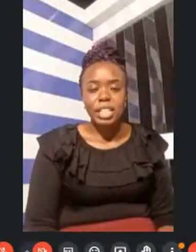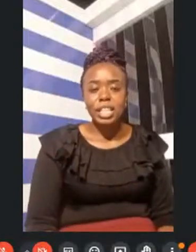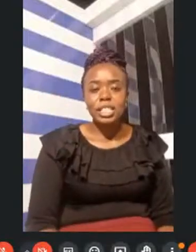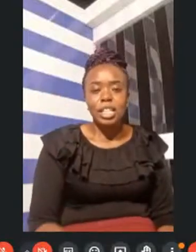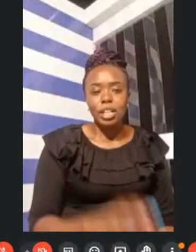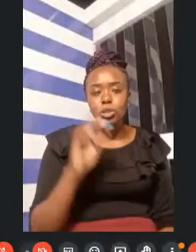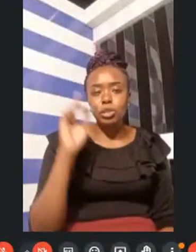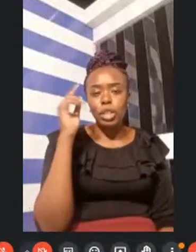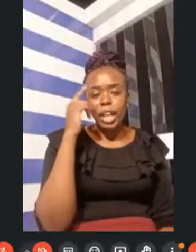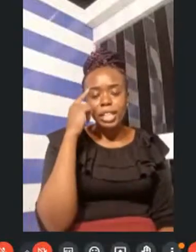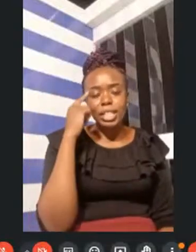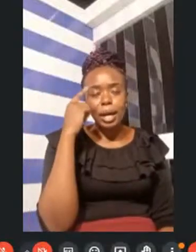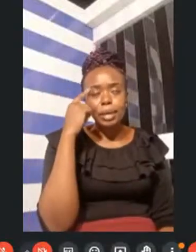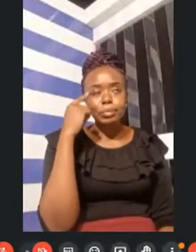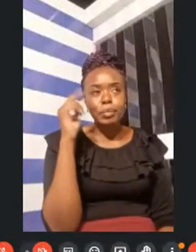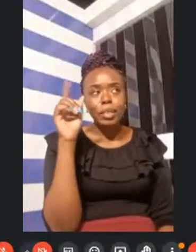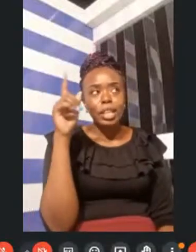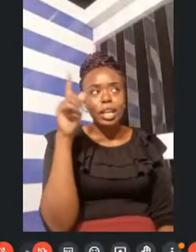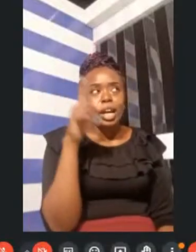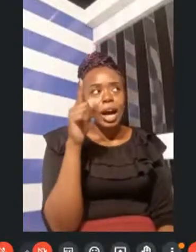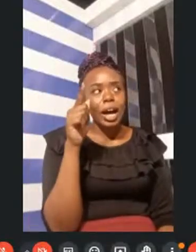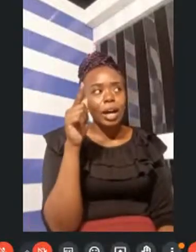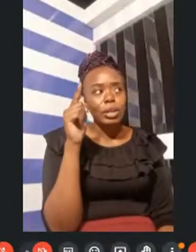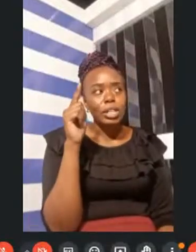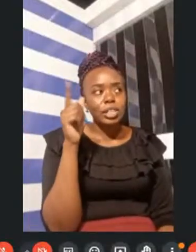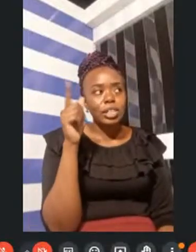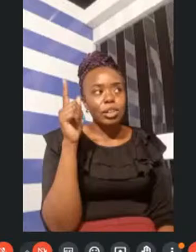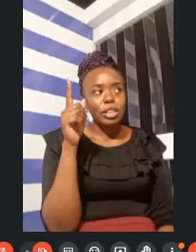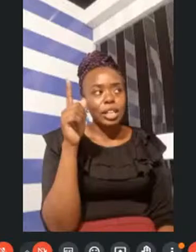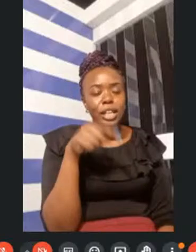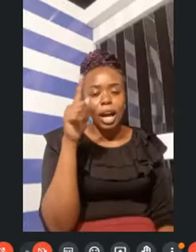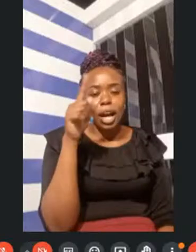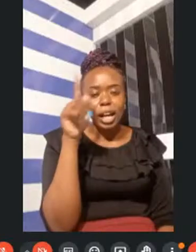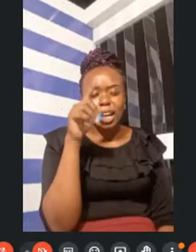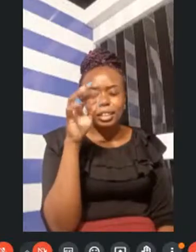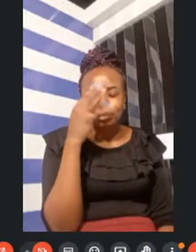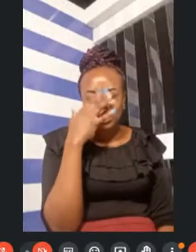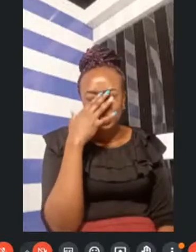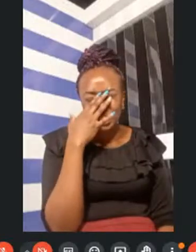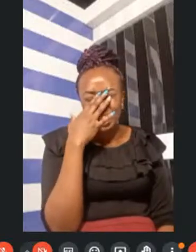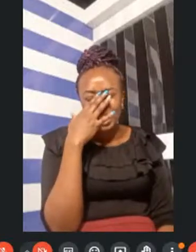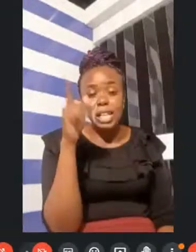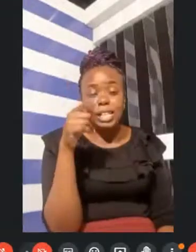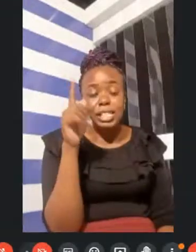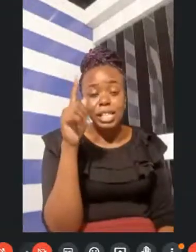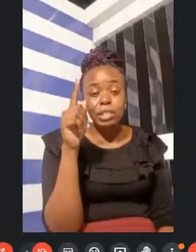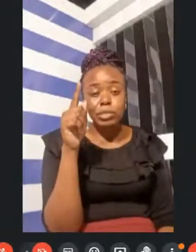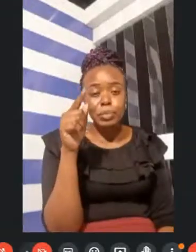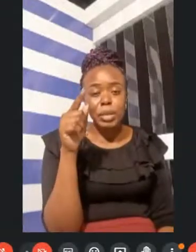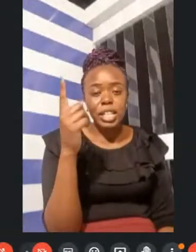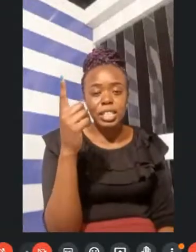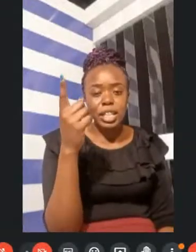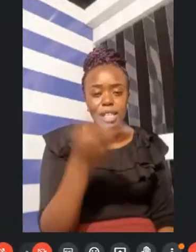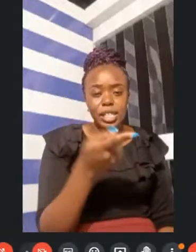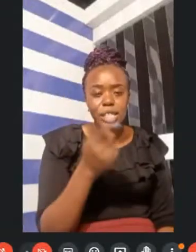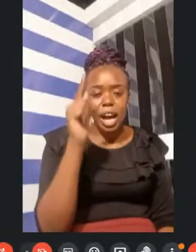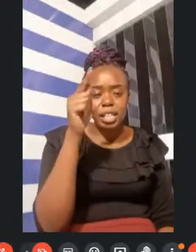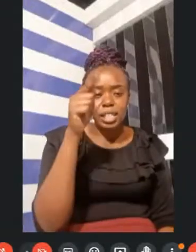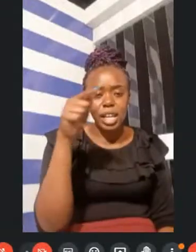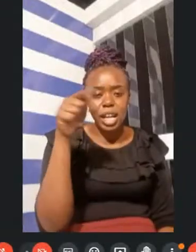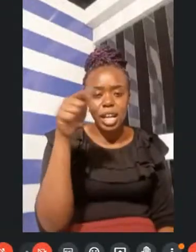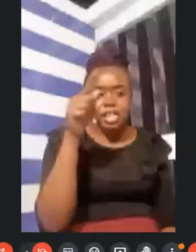a percentage. You know that what is it called? There's that sign for